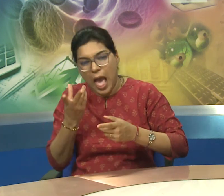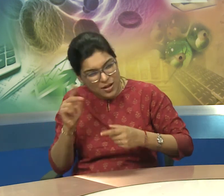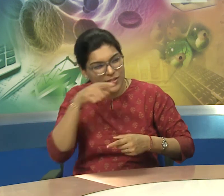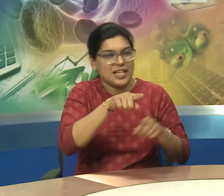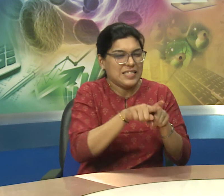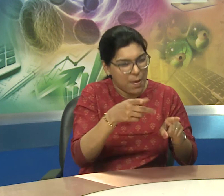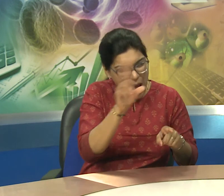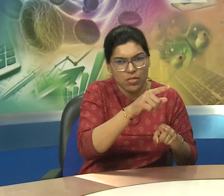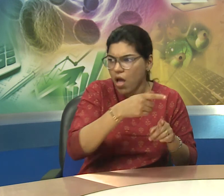by